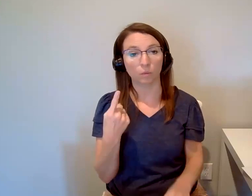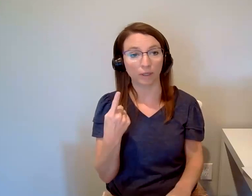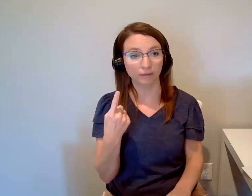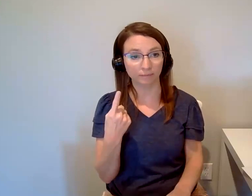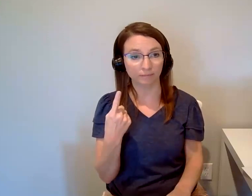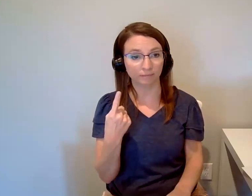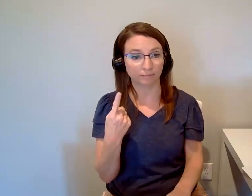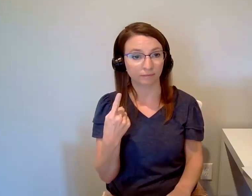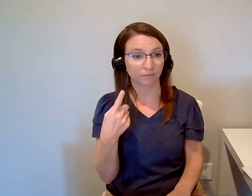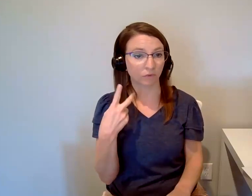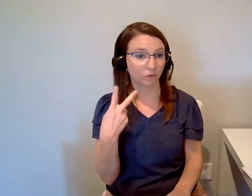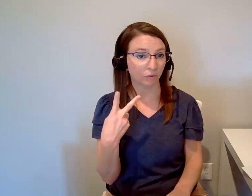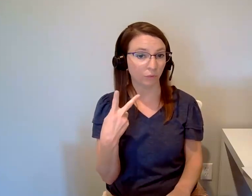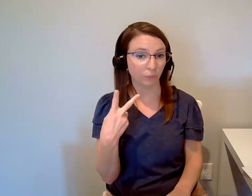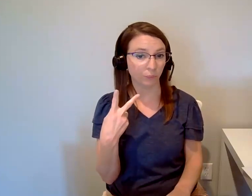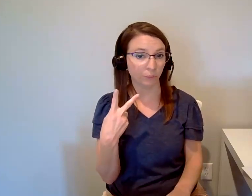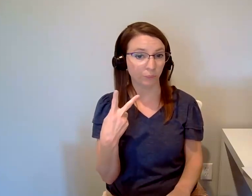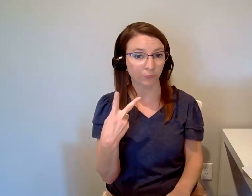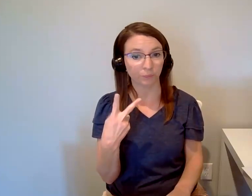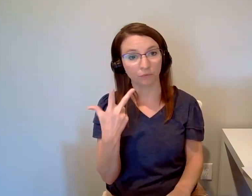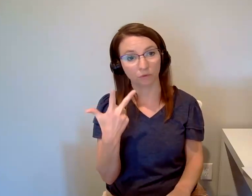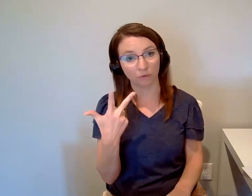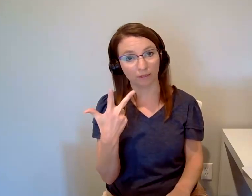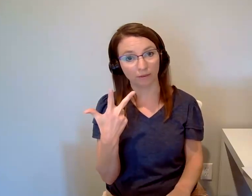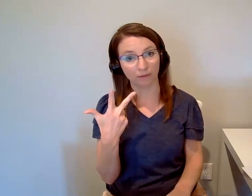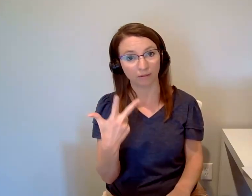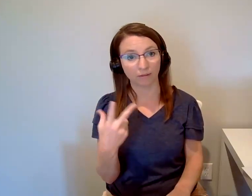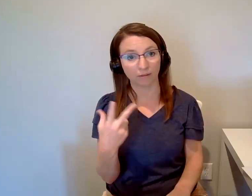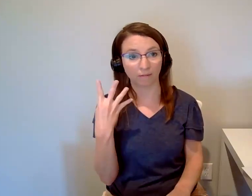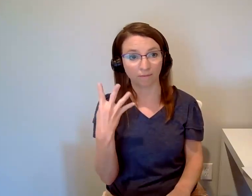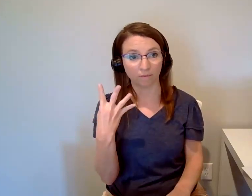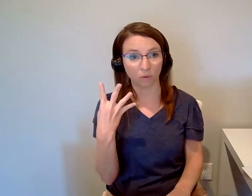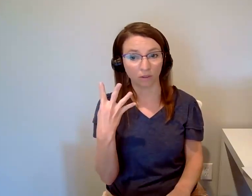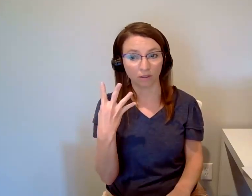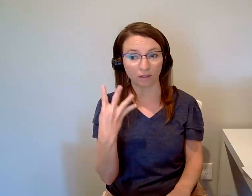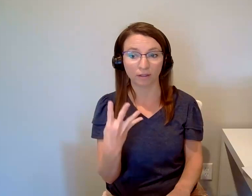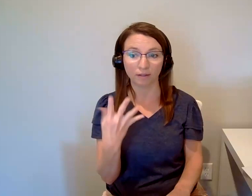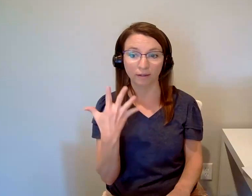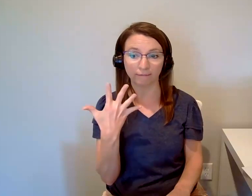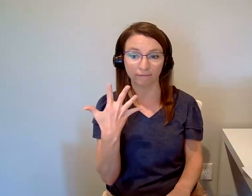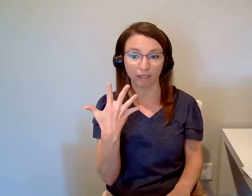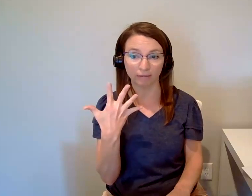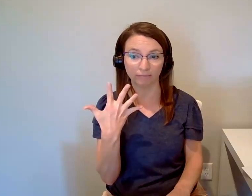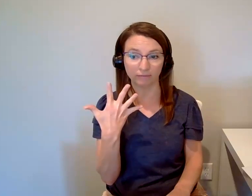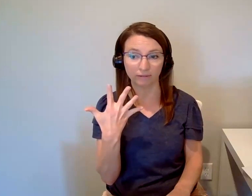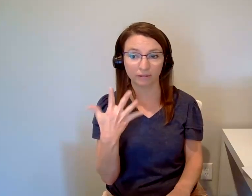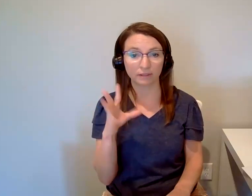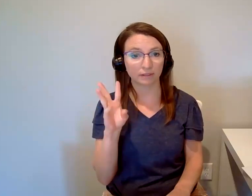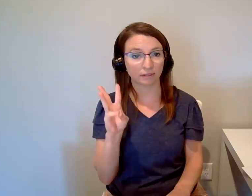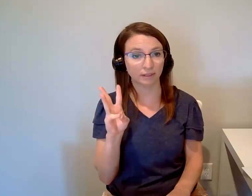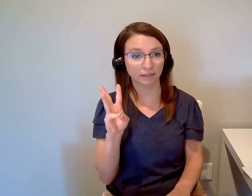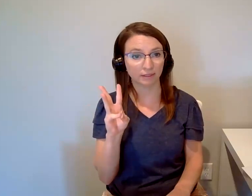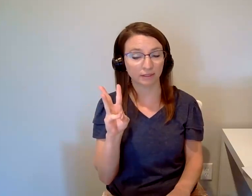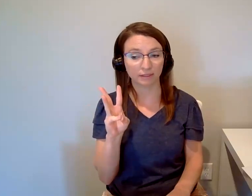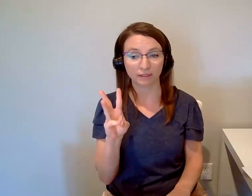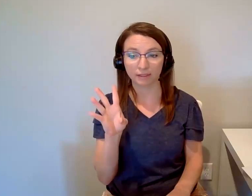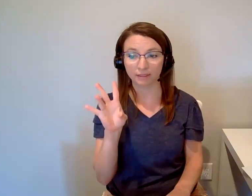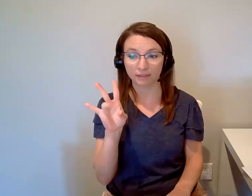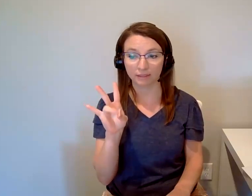1, 2, 3, 4, 5, 6,